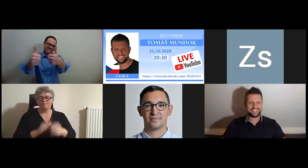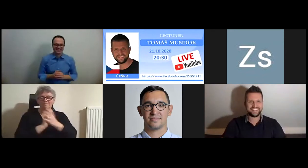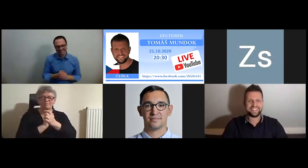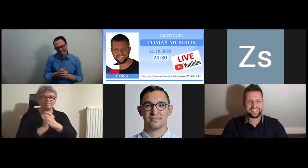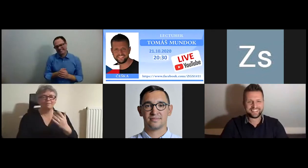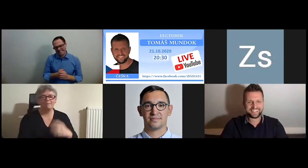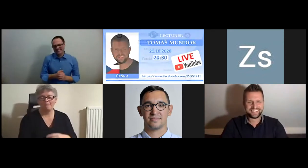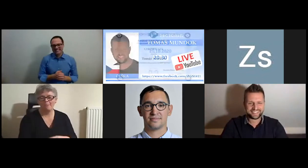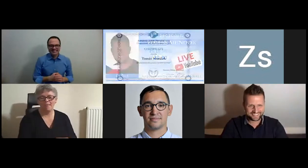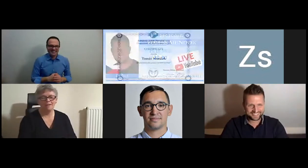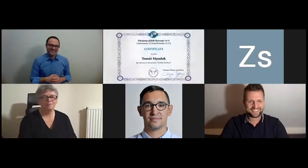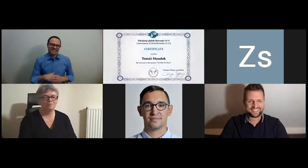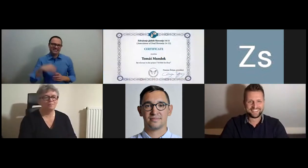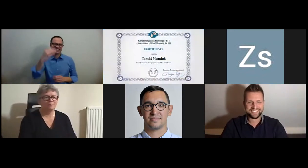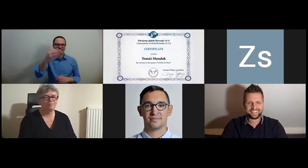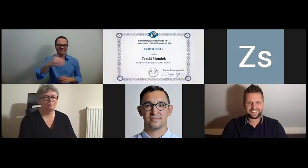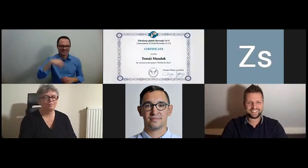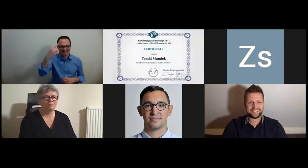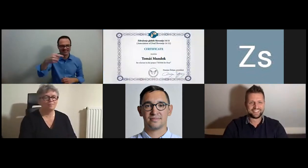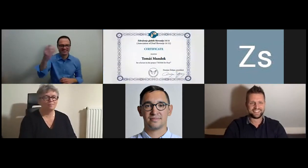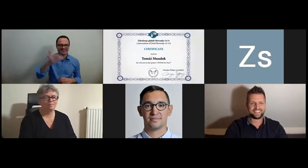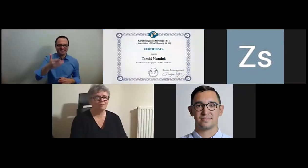thank you all. Thank you.